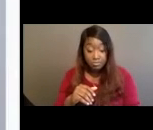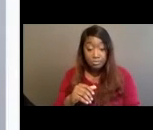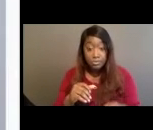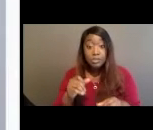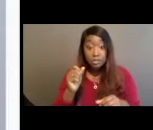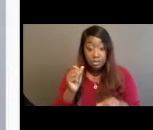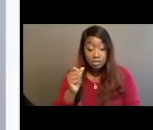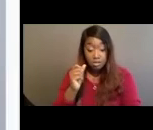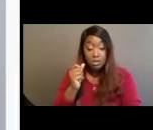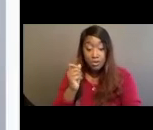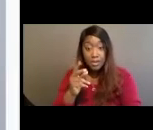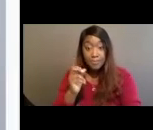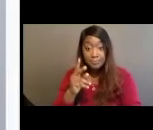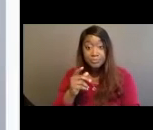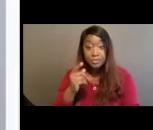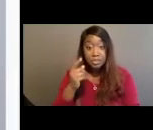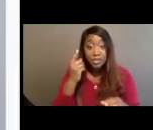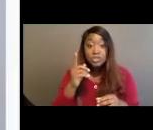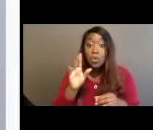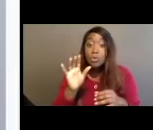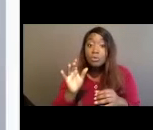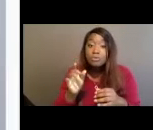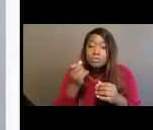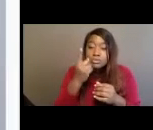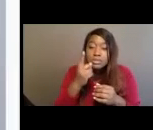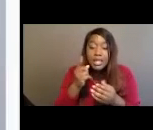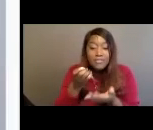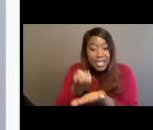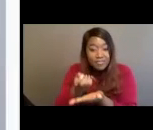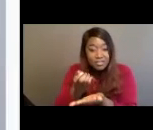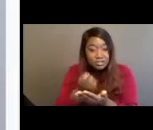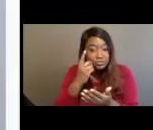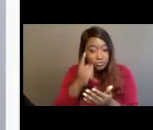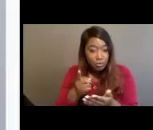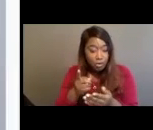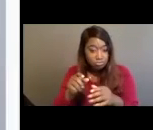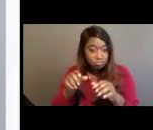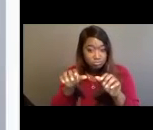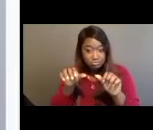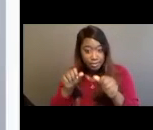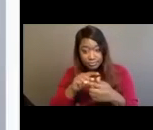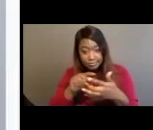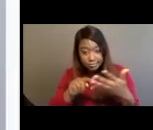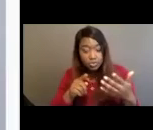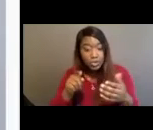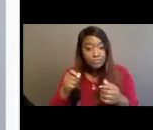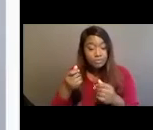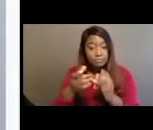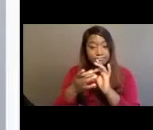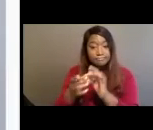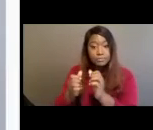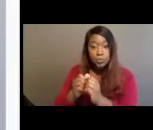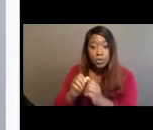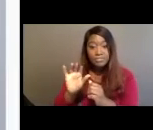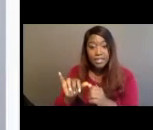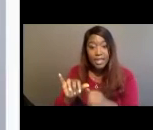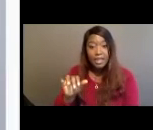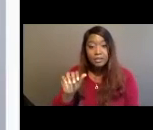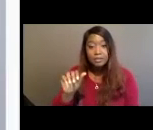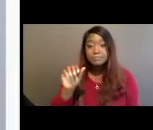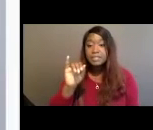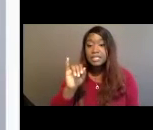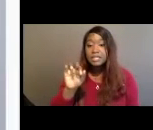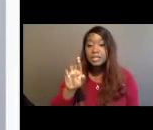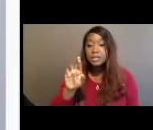endeavor possible. And so keeping in mind this principle of irrigation, we will see the principles of